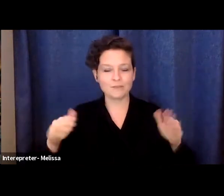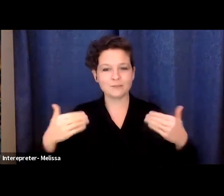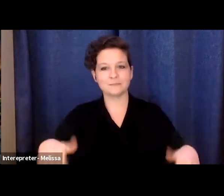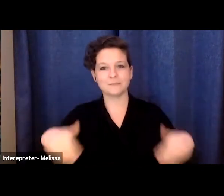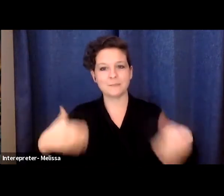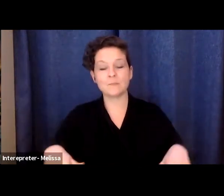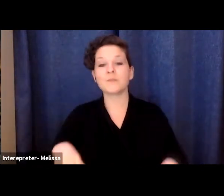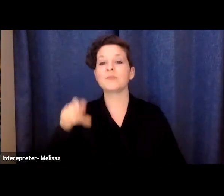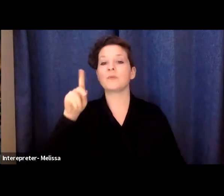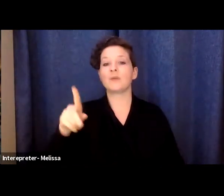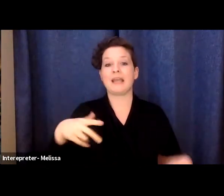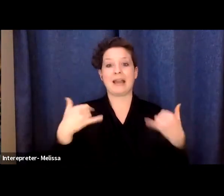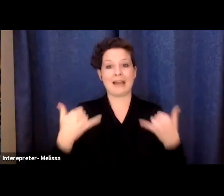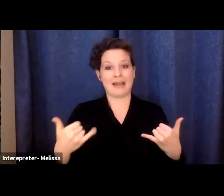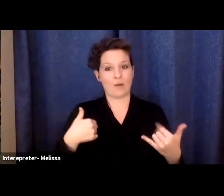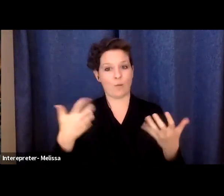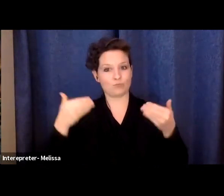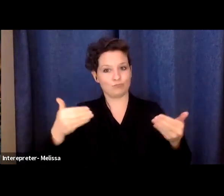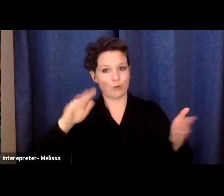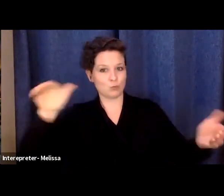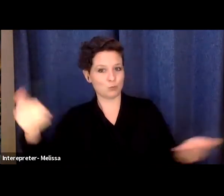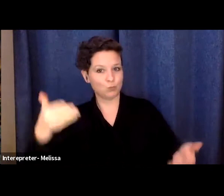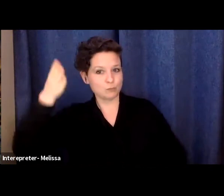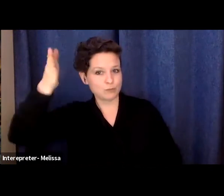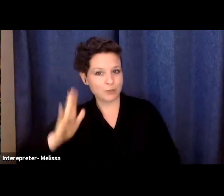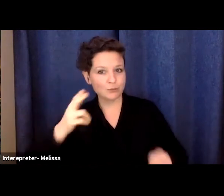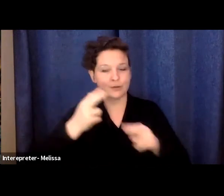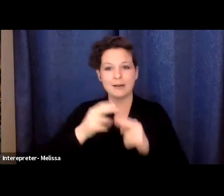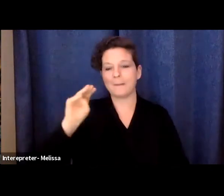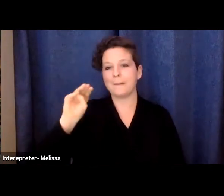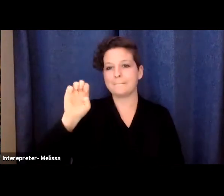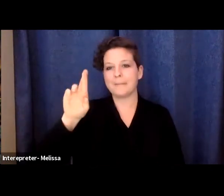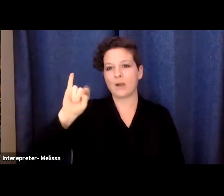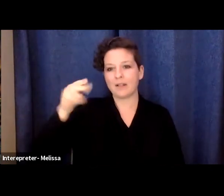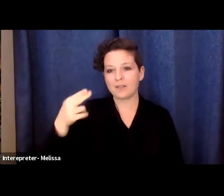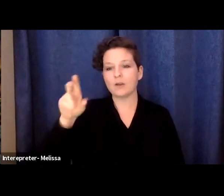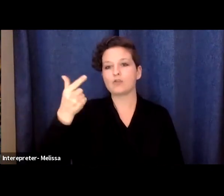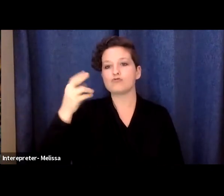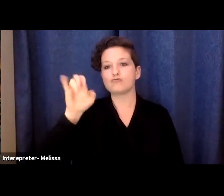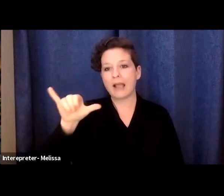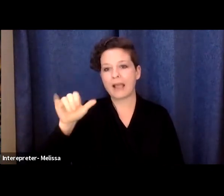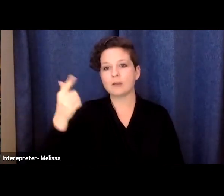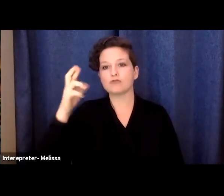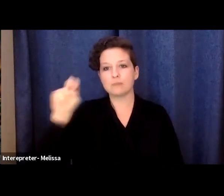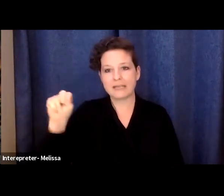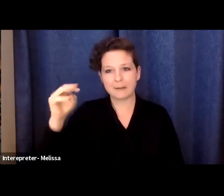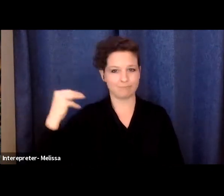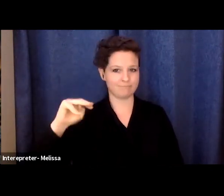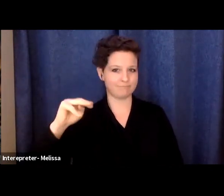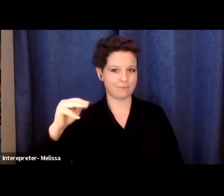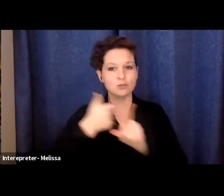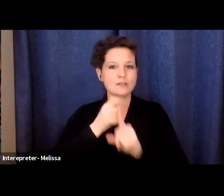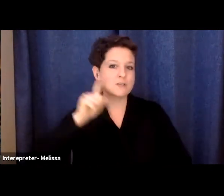I'd now like to introduce our presenter, Meridith Green. Meridith Green is a deaf and hard of